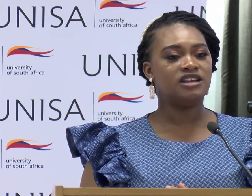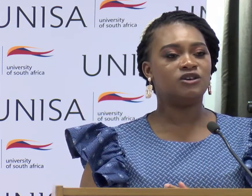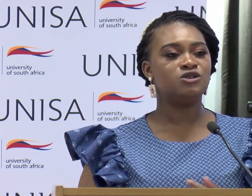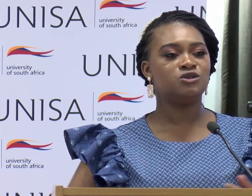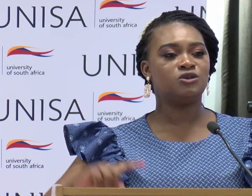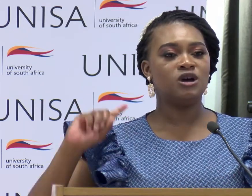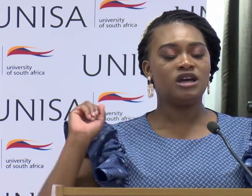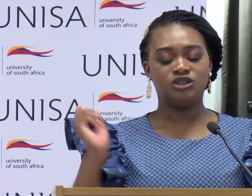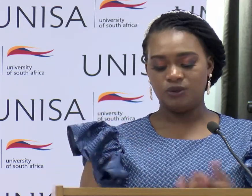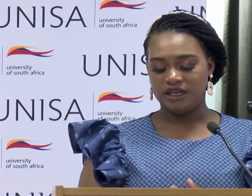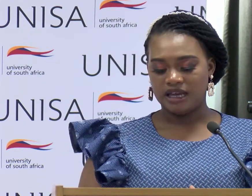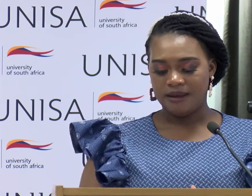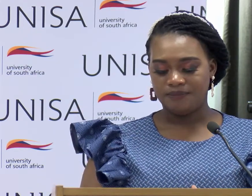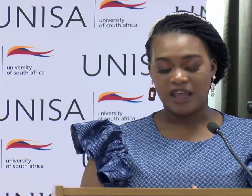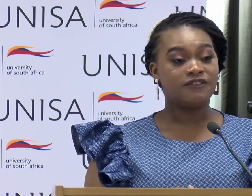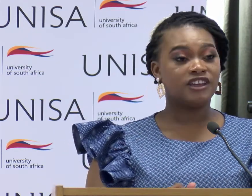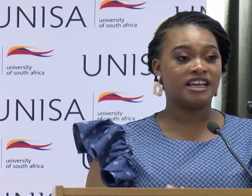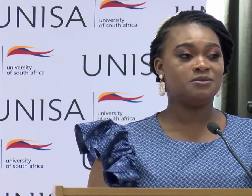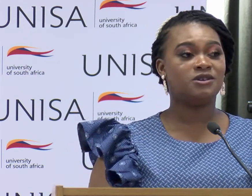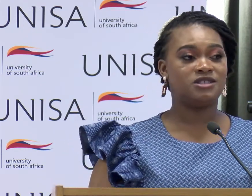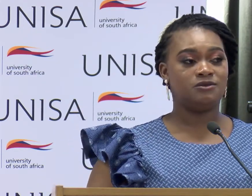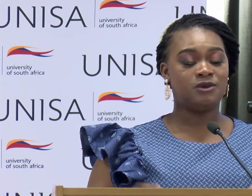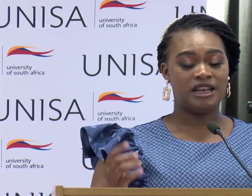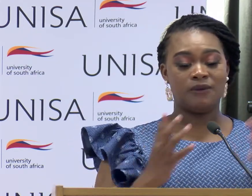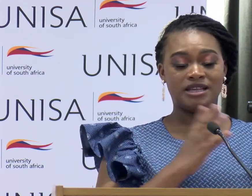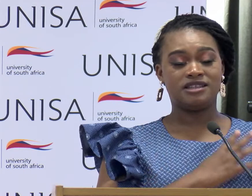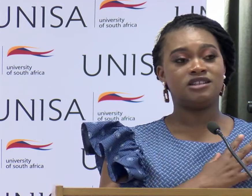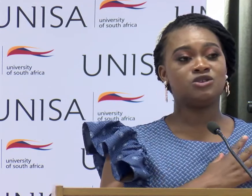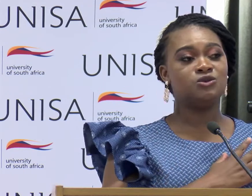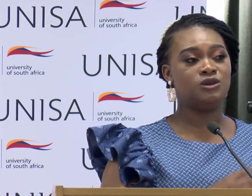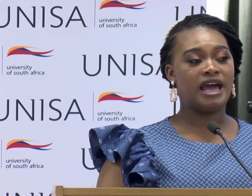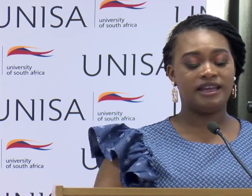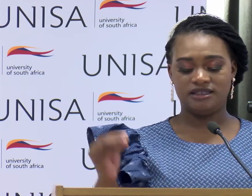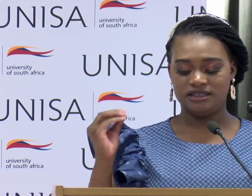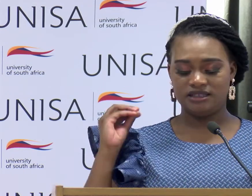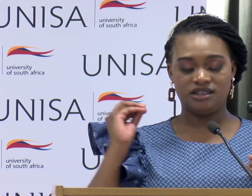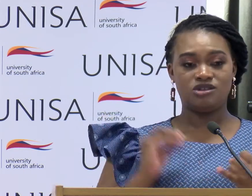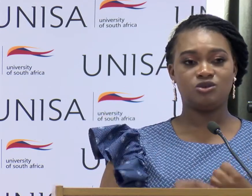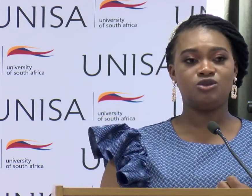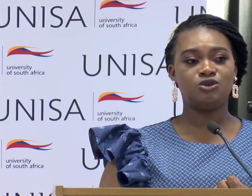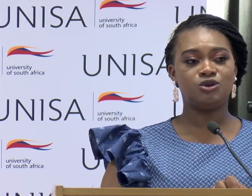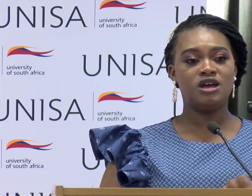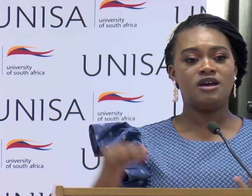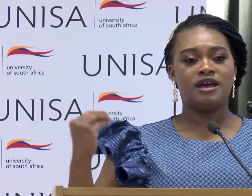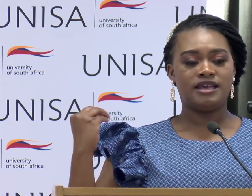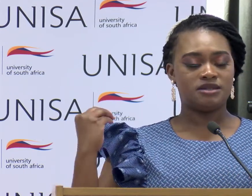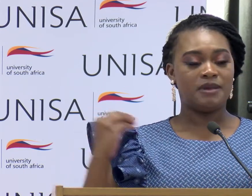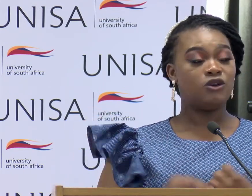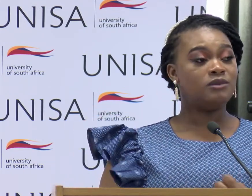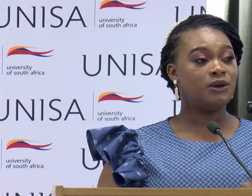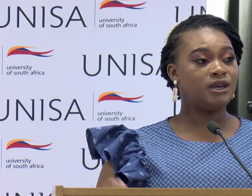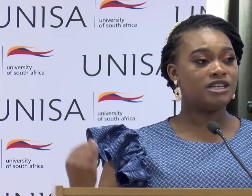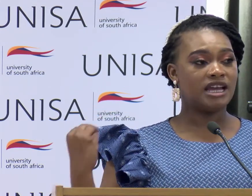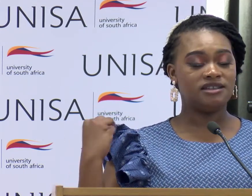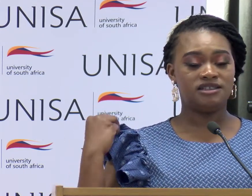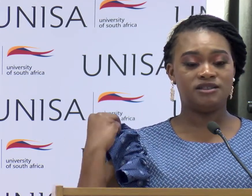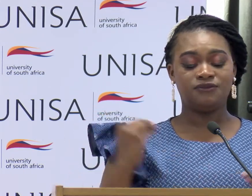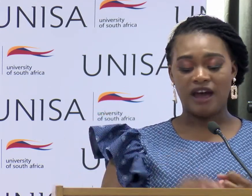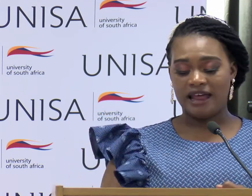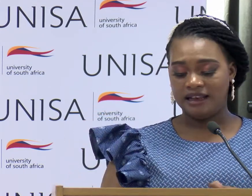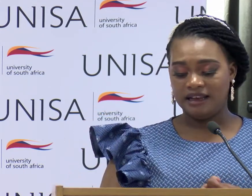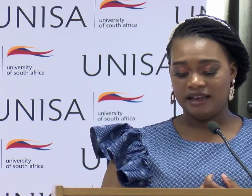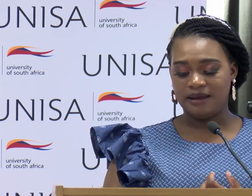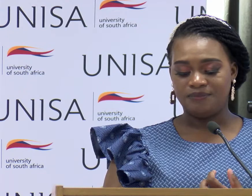English, and also doing Afrikaans, because when I was at school, I did Sesotho as my home language, I